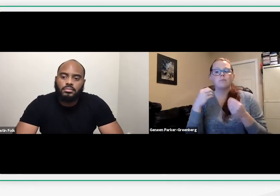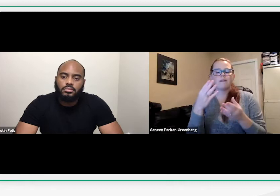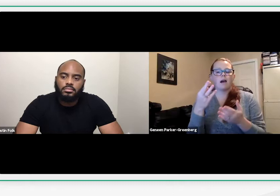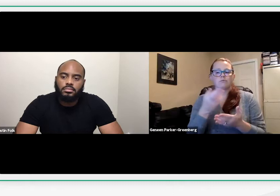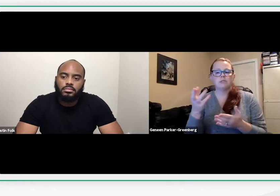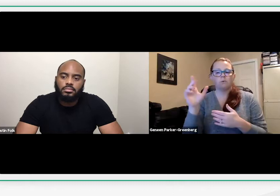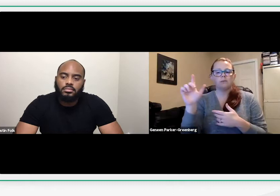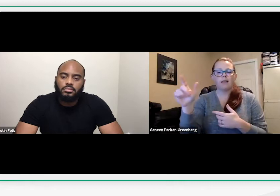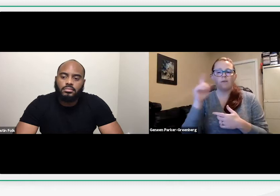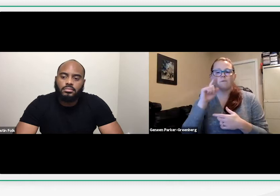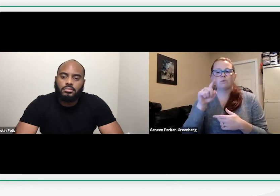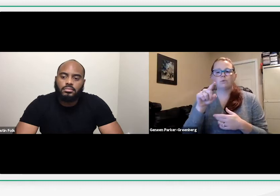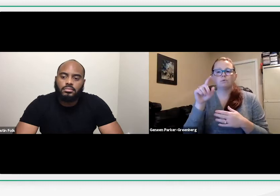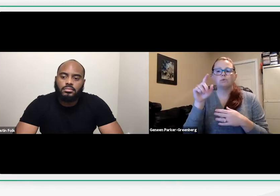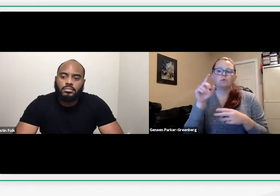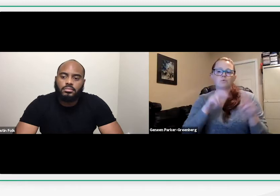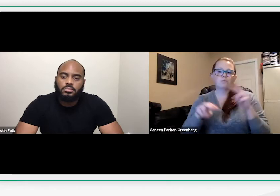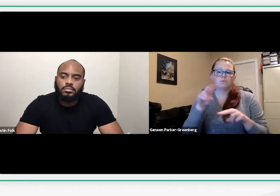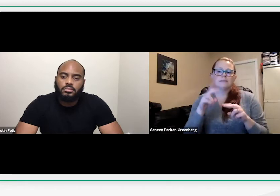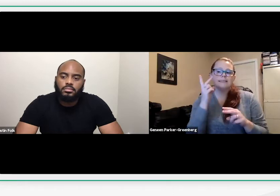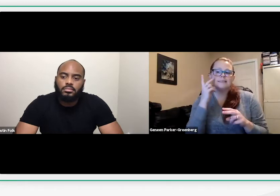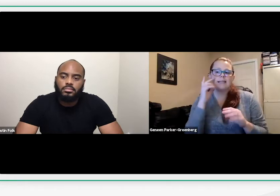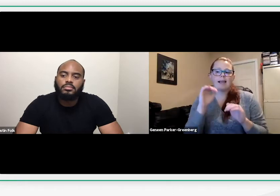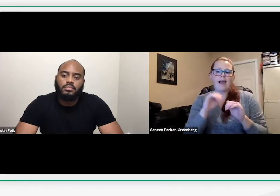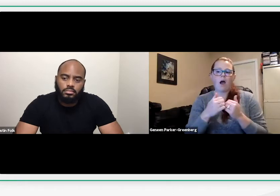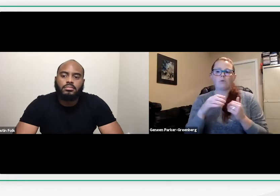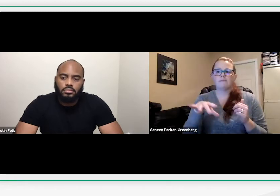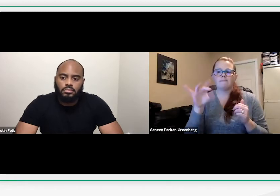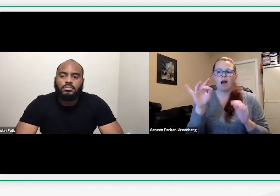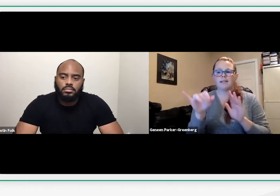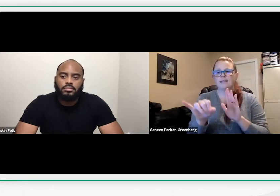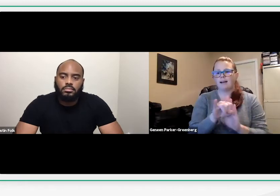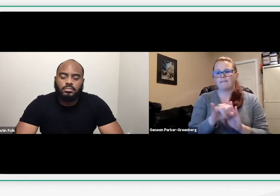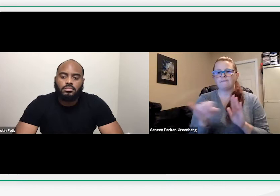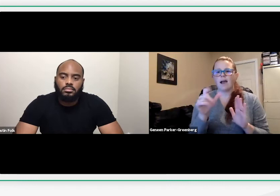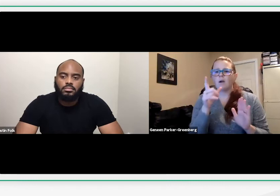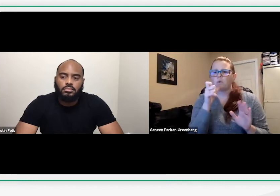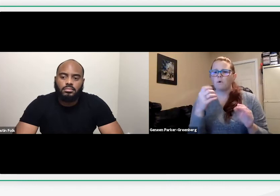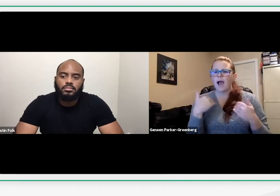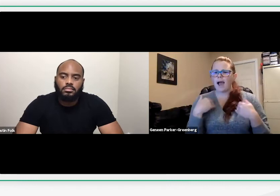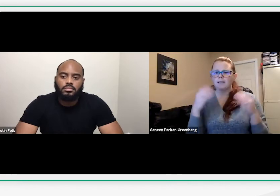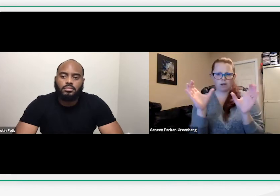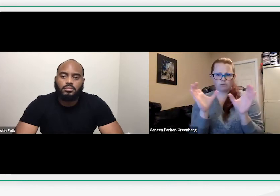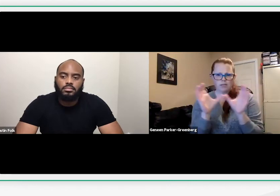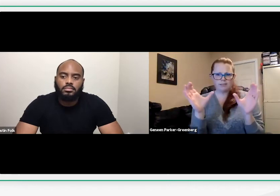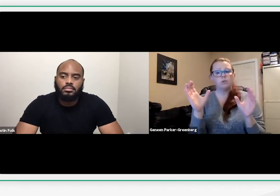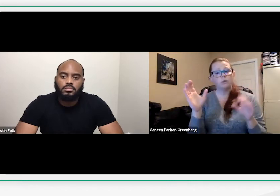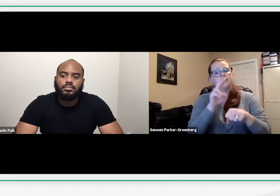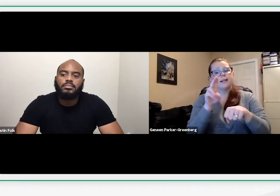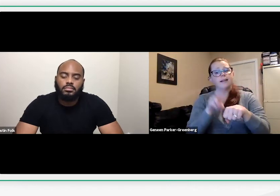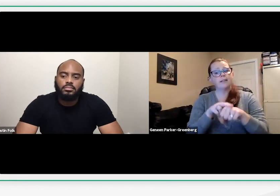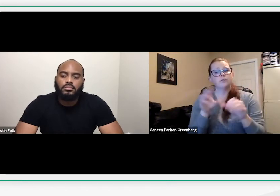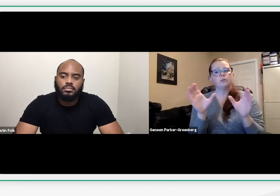nonprofit organizations, and they will provide some resources later for you all to see how to find and